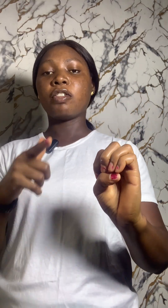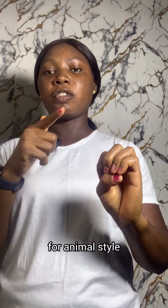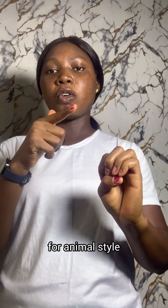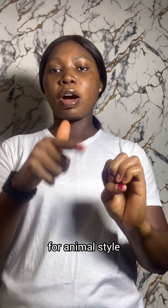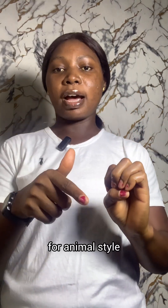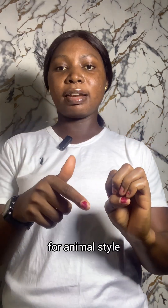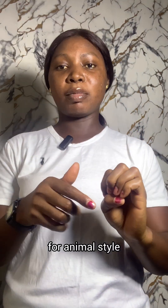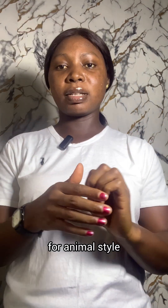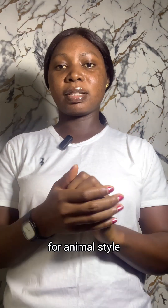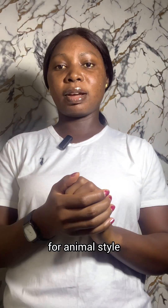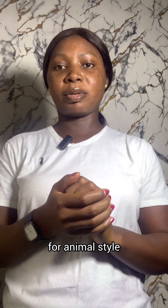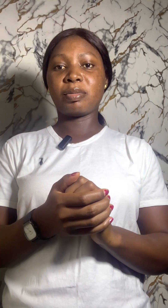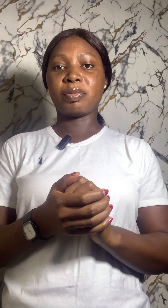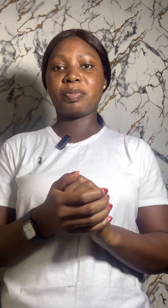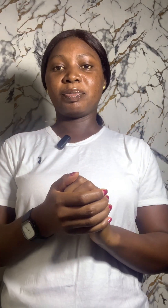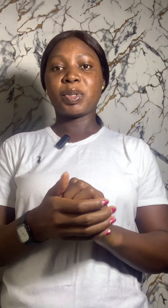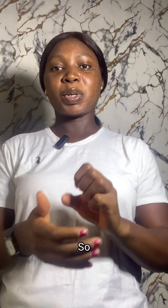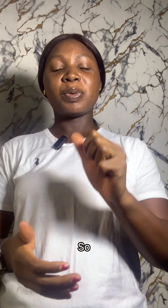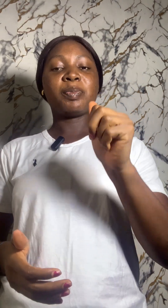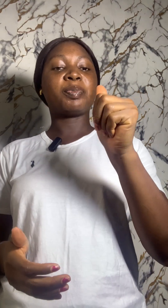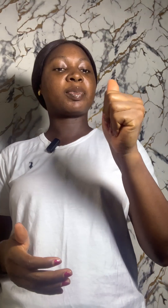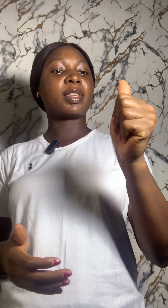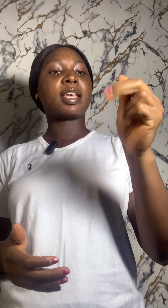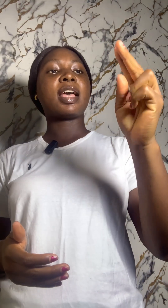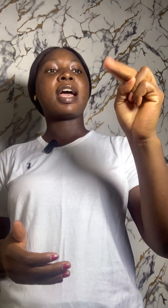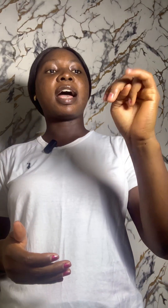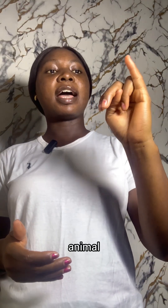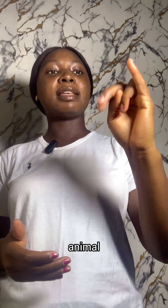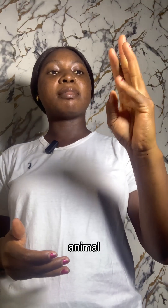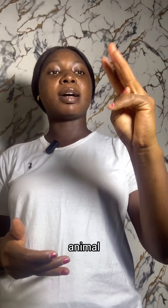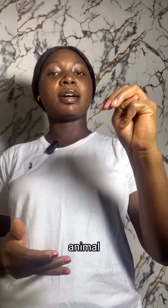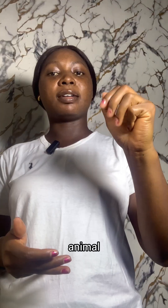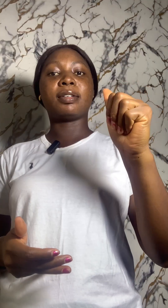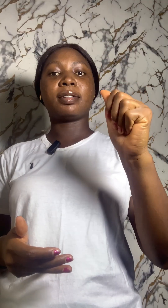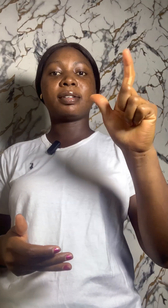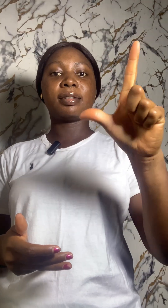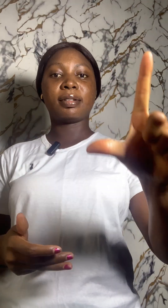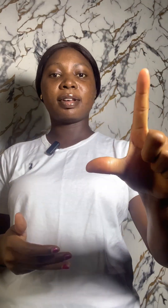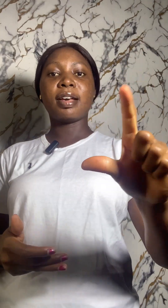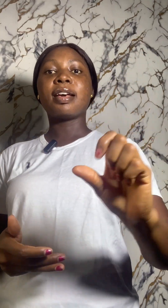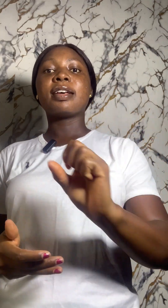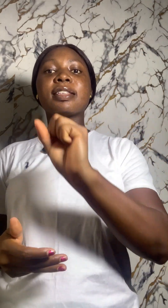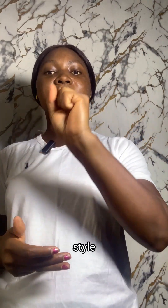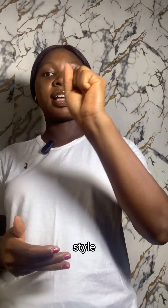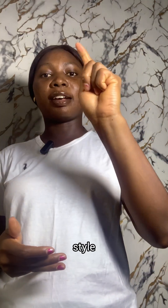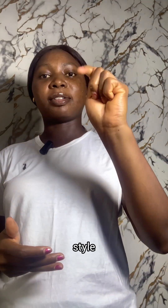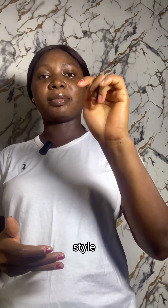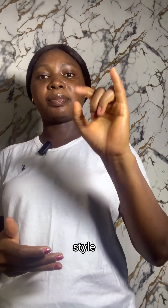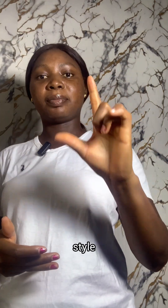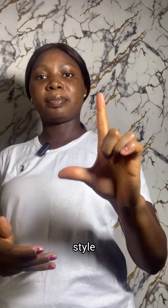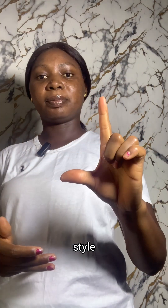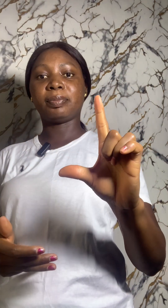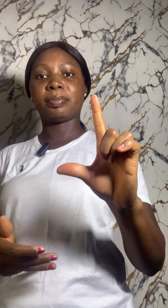for animal style. So, animal style.